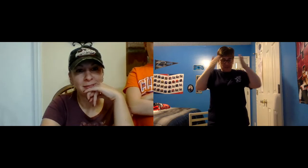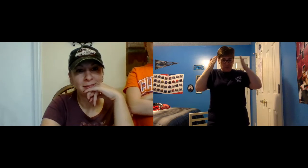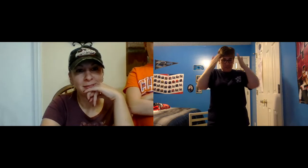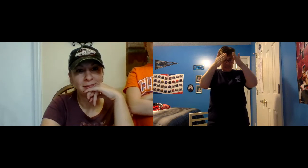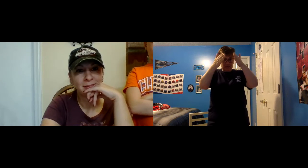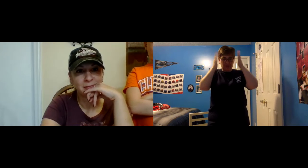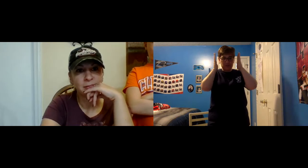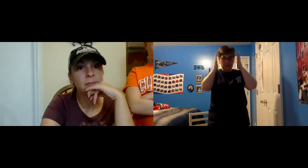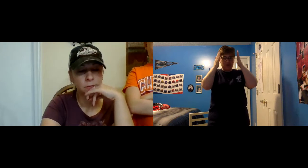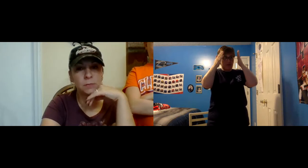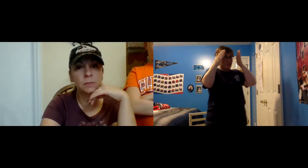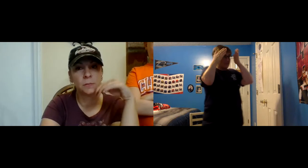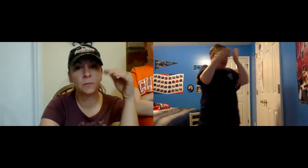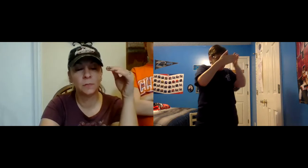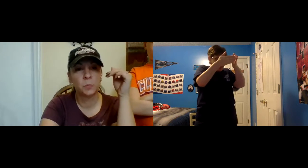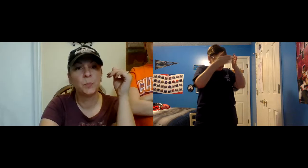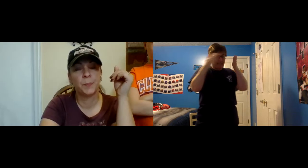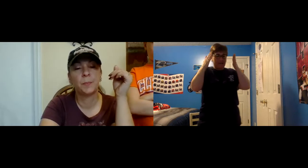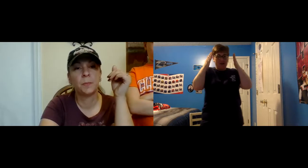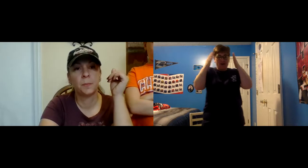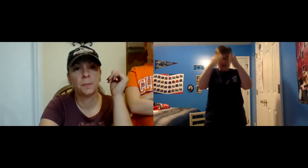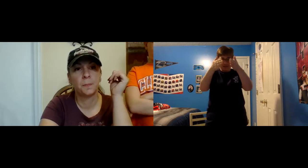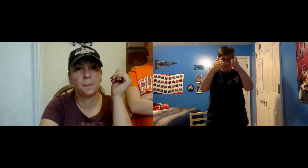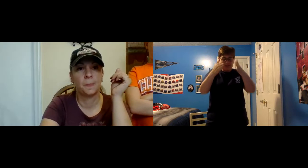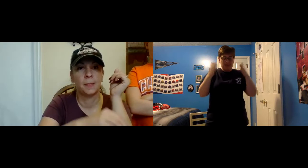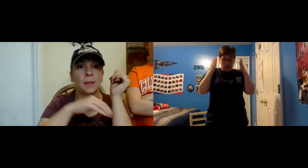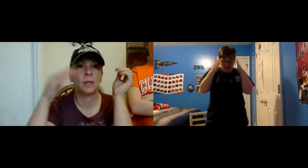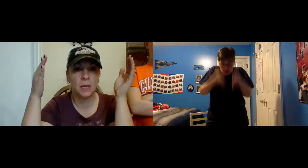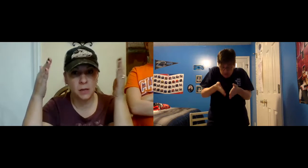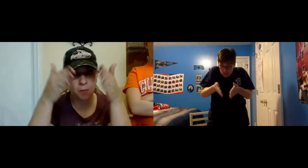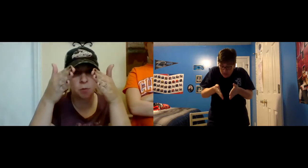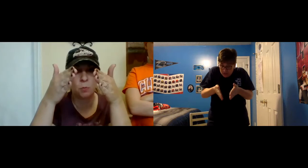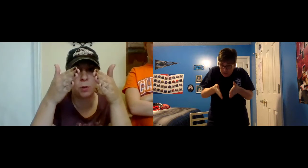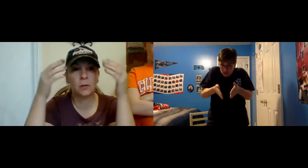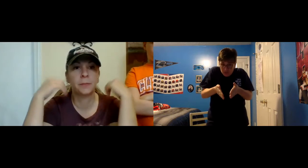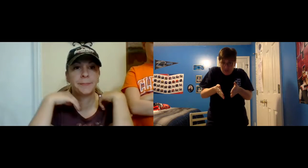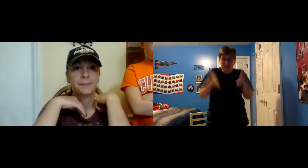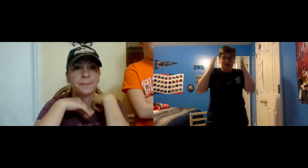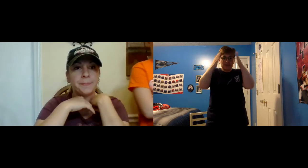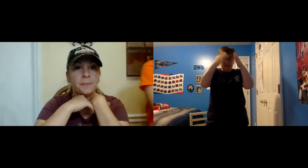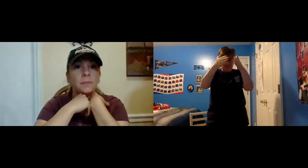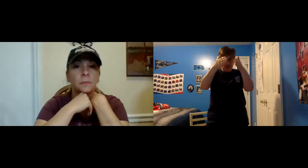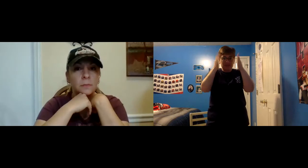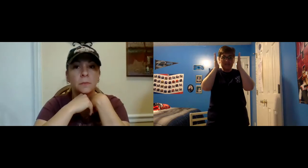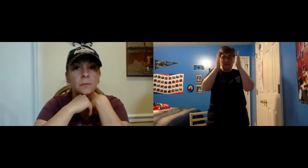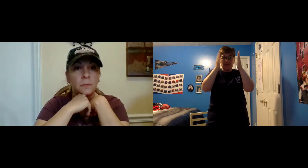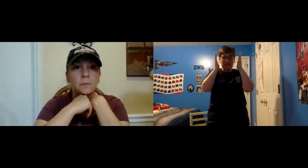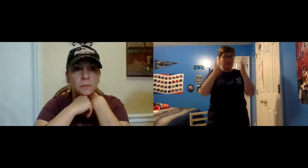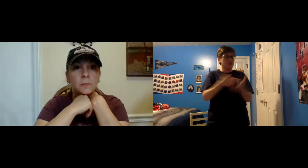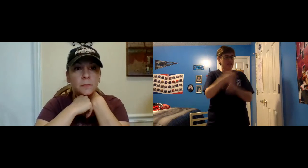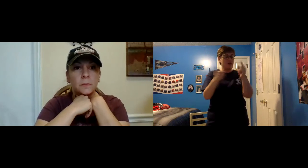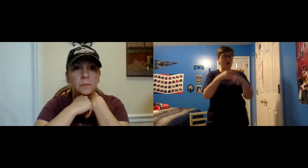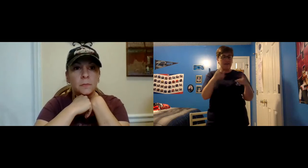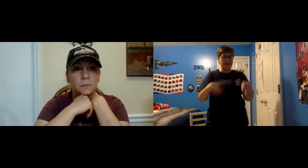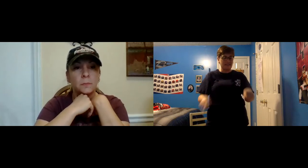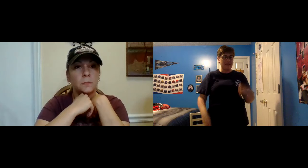focus, which is similar to it. You're just kind of focusing on, focus on what it is you're doing right here. So yeah, focus and pay attention,